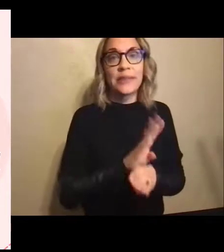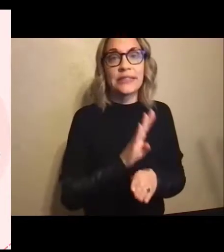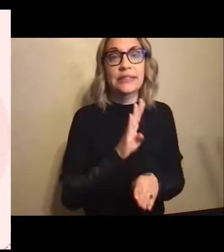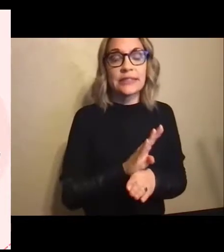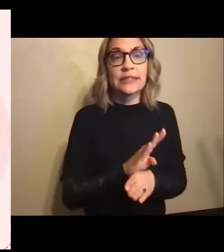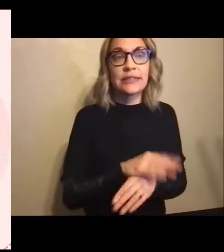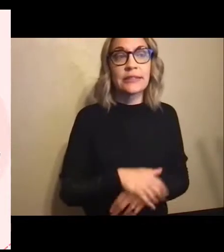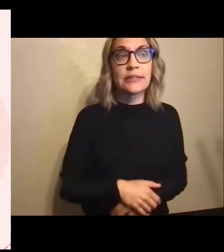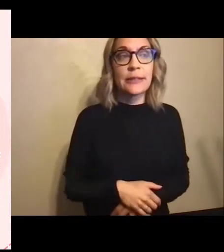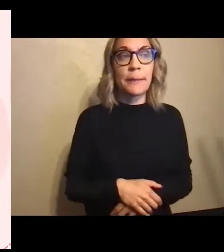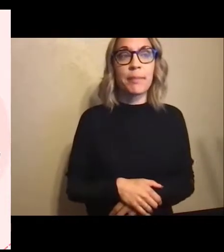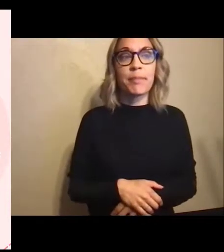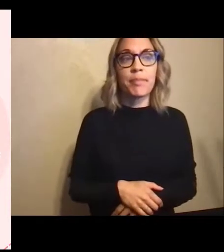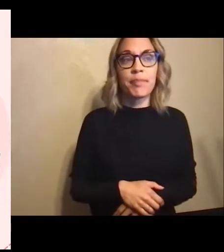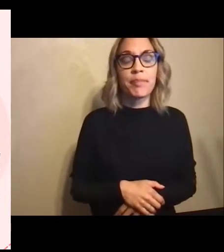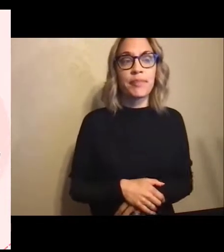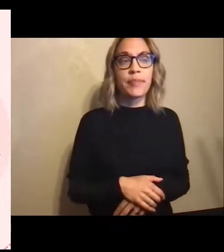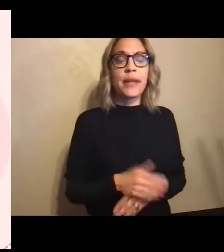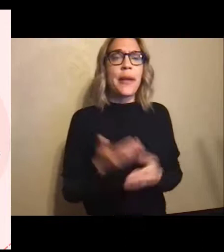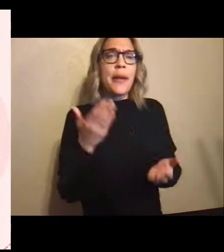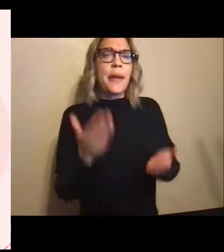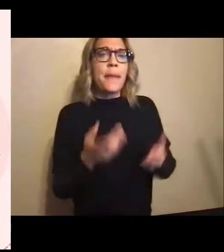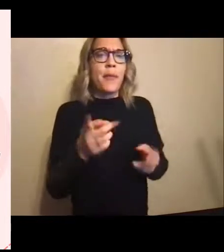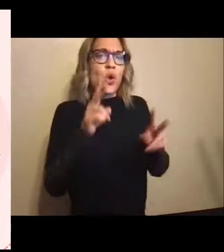appropriate people where you can.